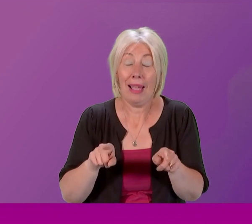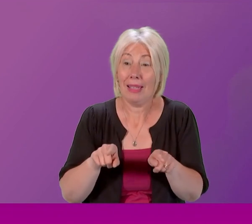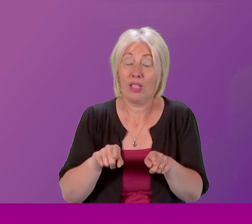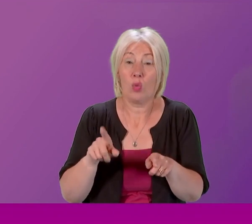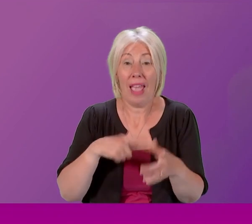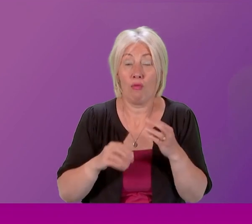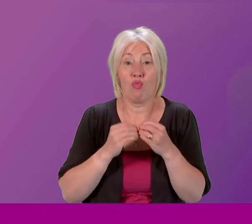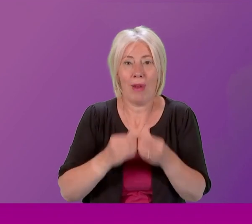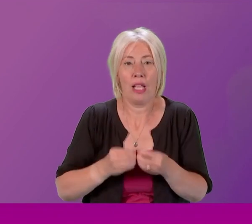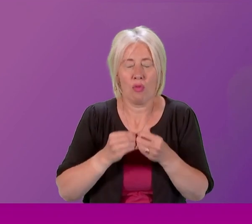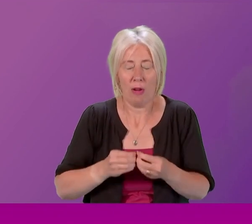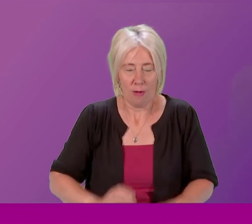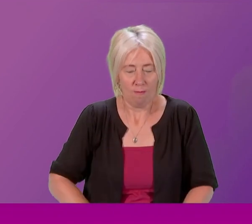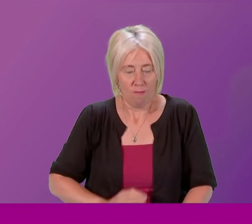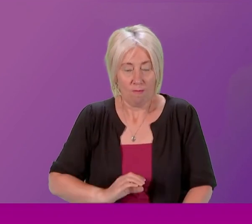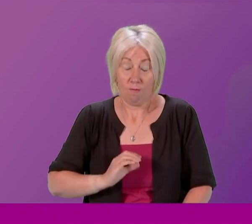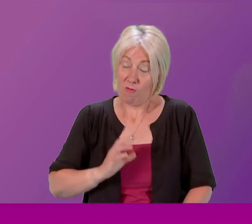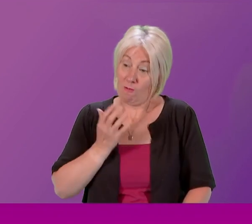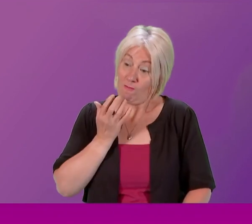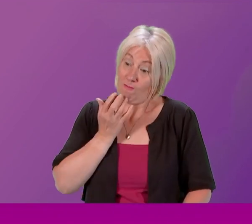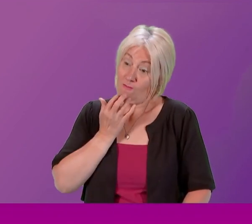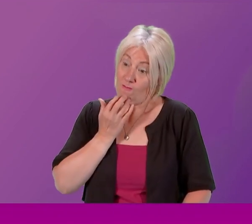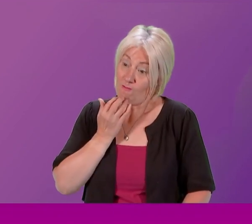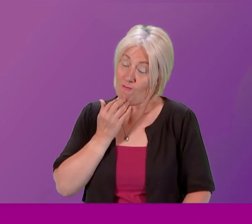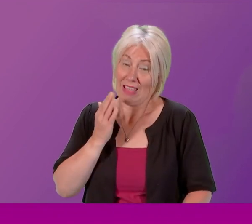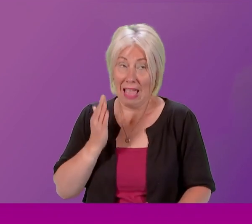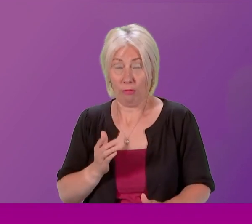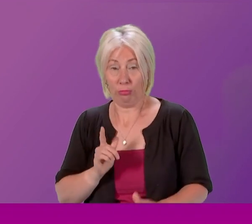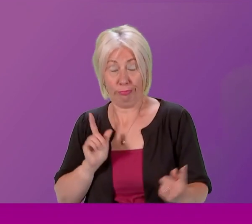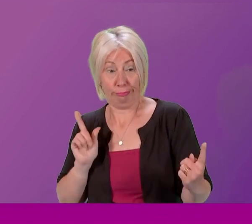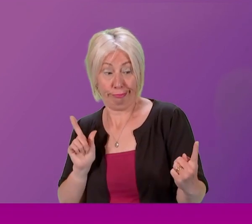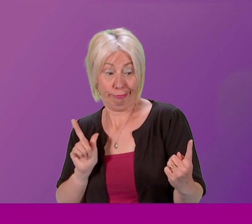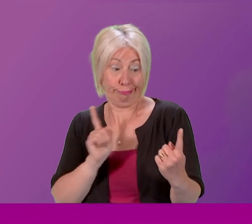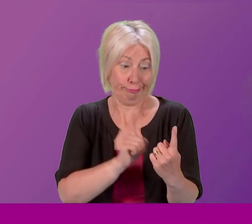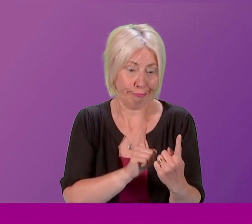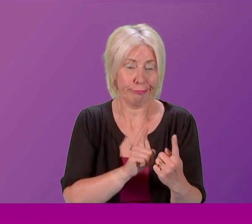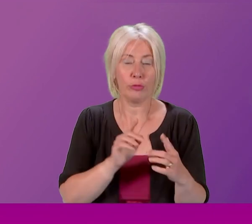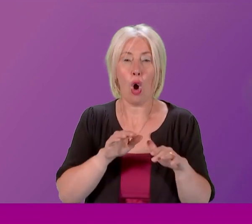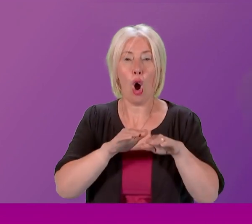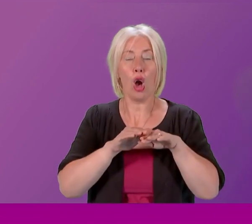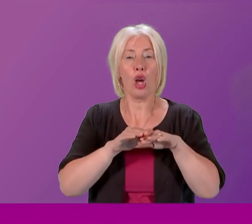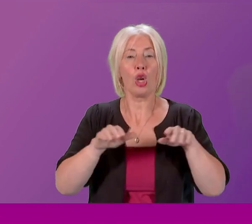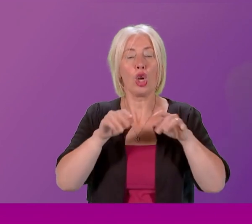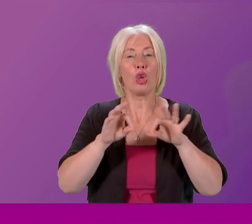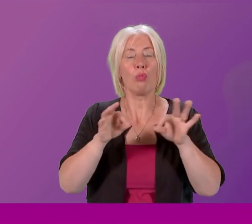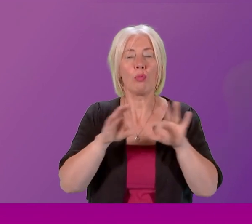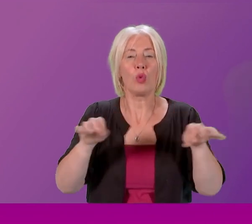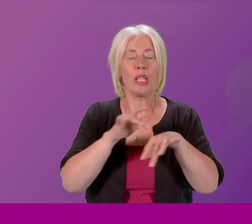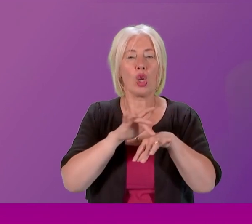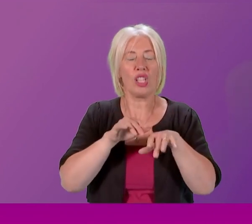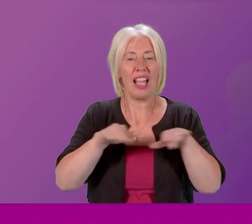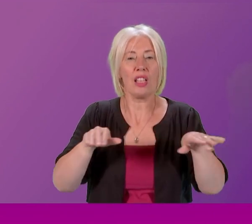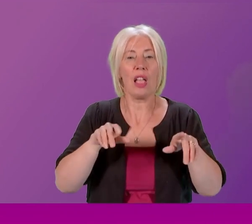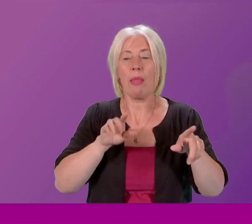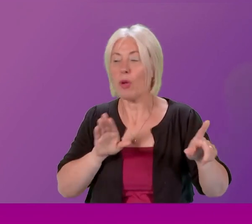be practiced. You know, we've just got to make that step to go up, you know, go backstage and say, oh, hello. And if somebody ignores you,